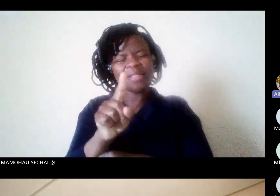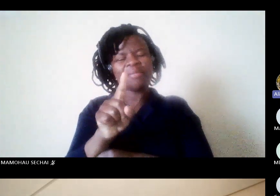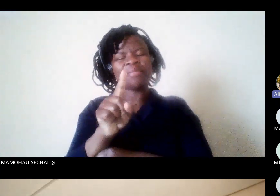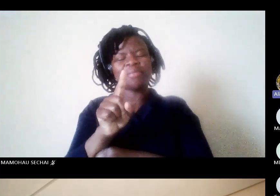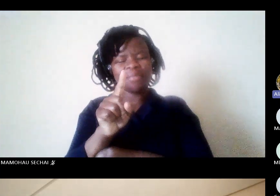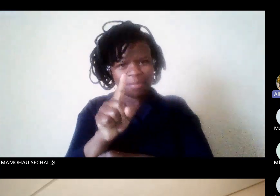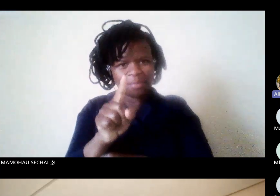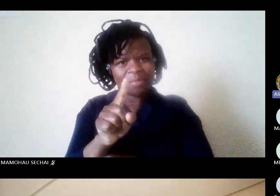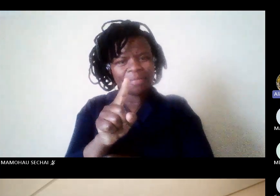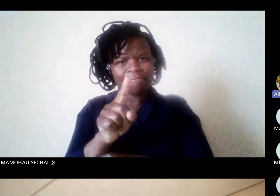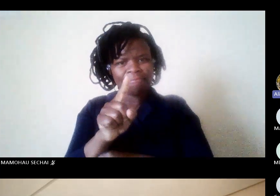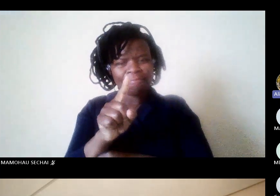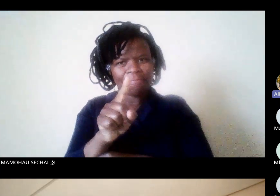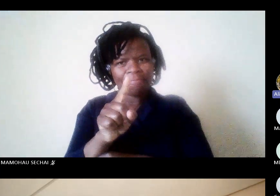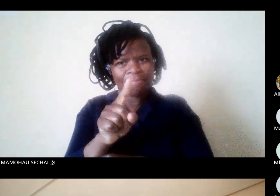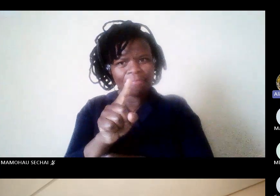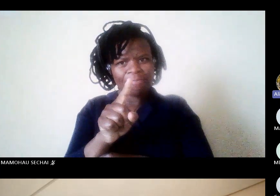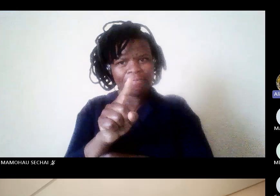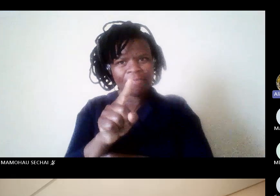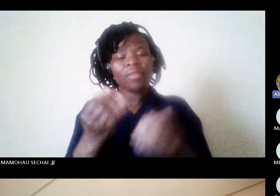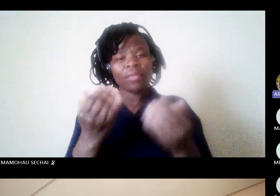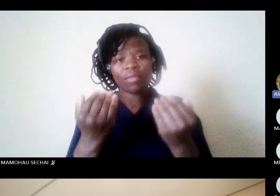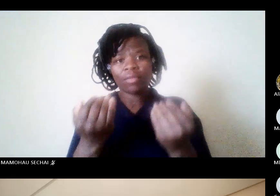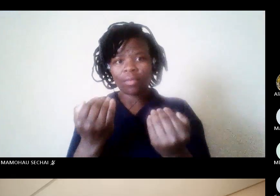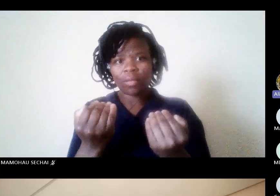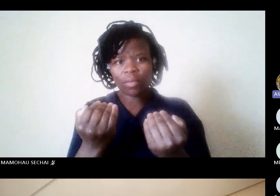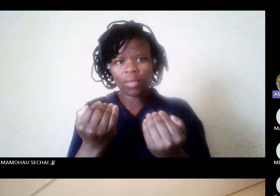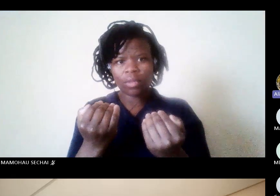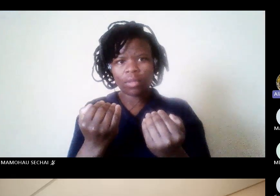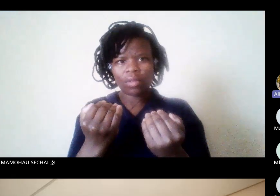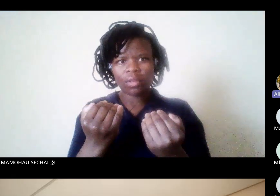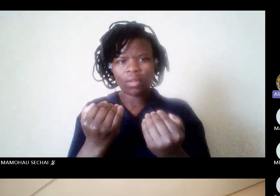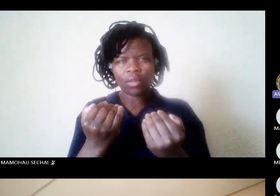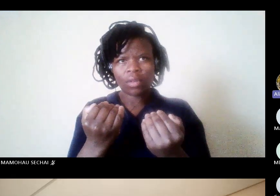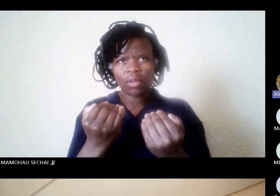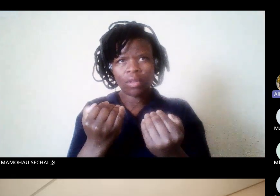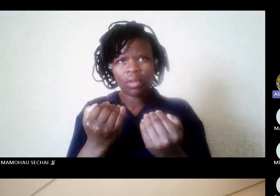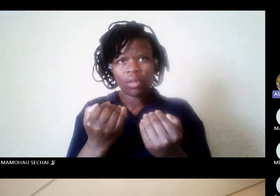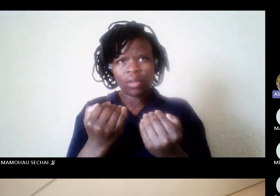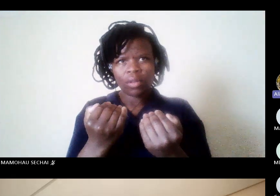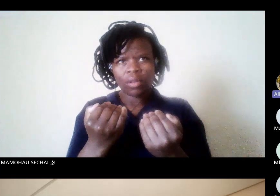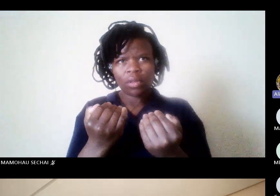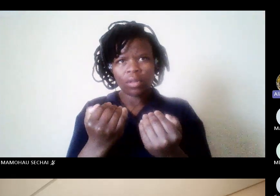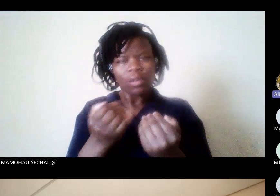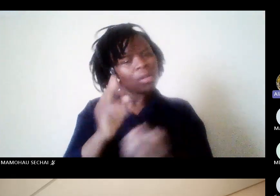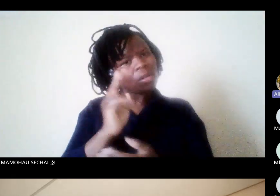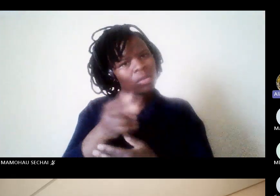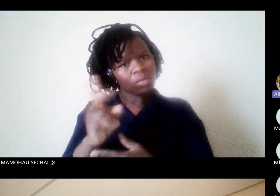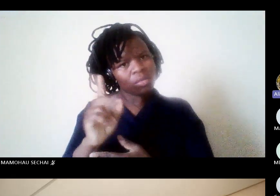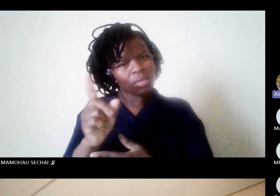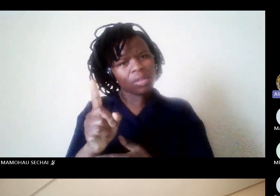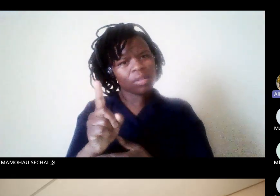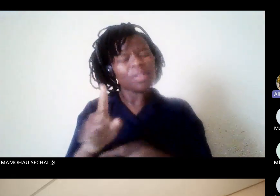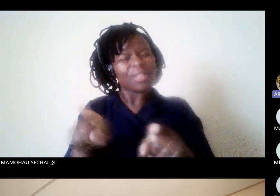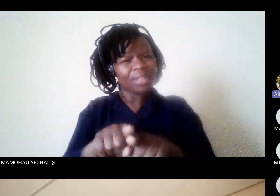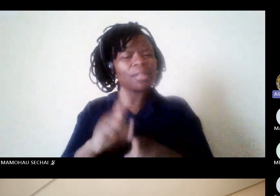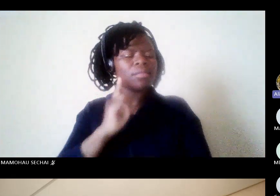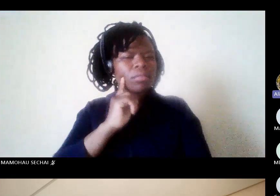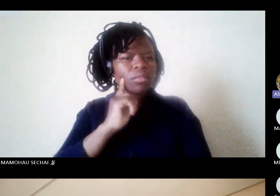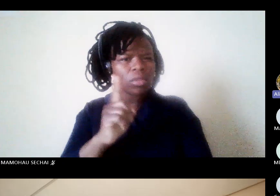learn something new, but then like to on the teacher's eyes, it's she or sees it